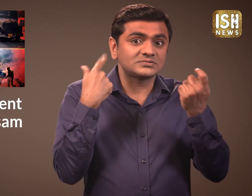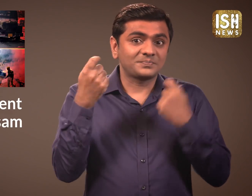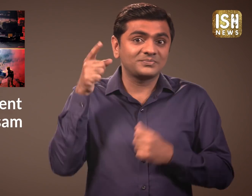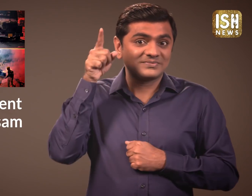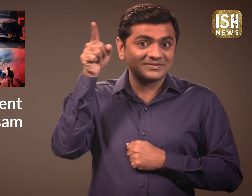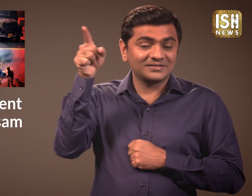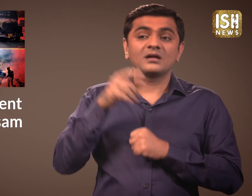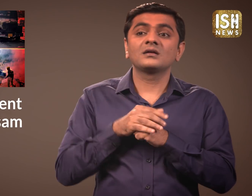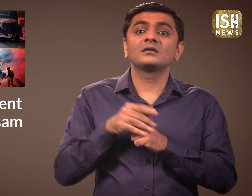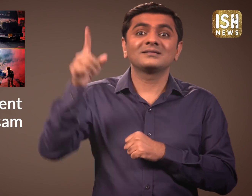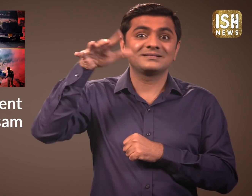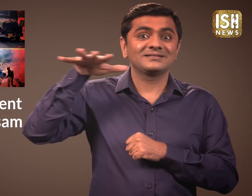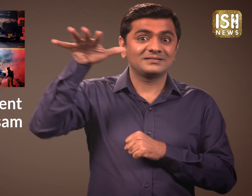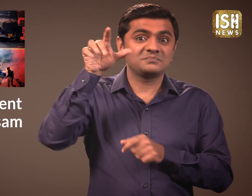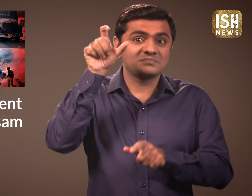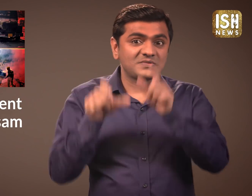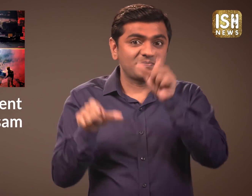Many people in Assam